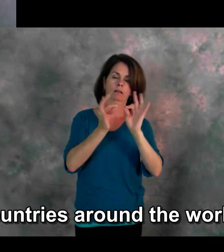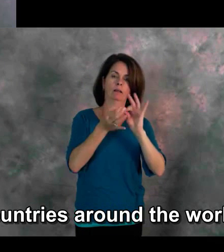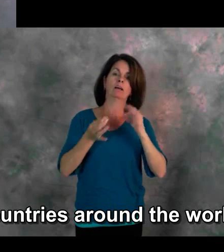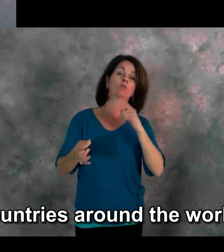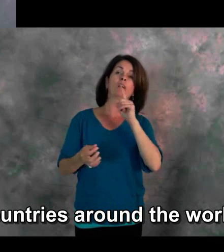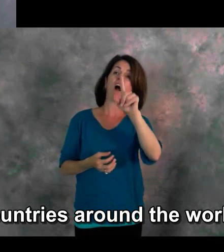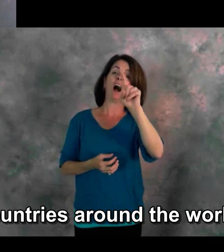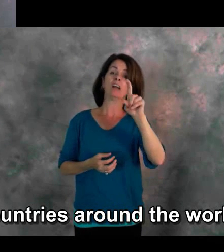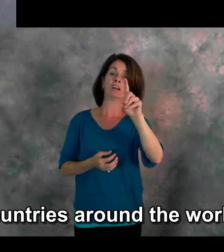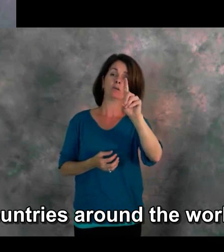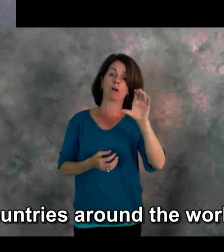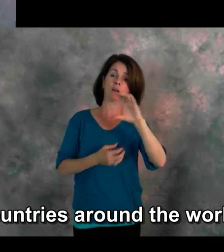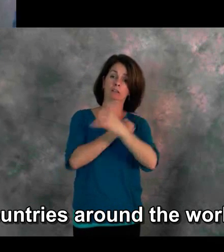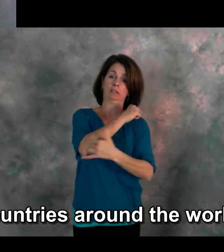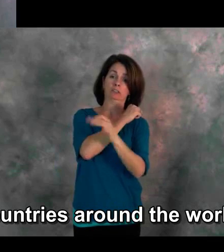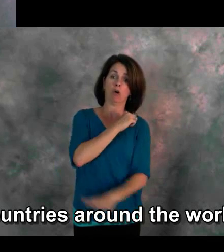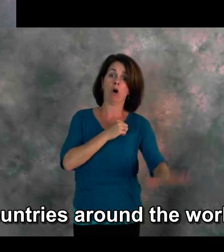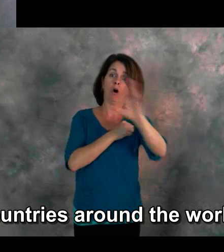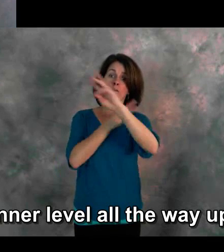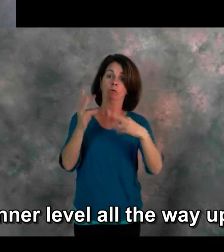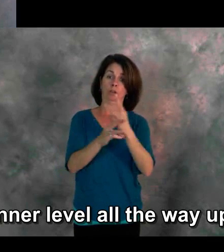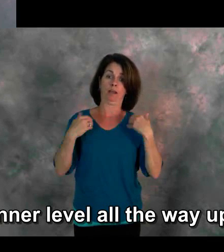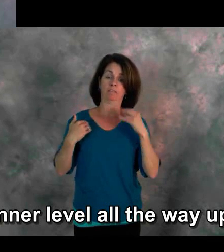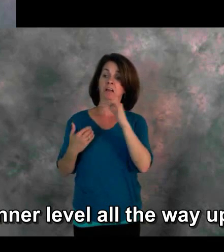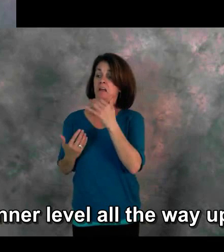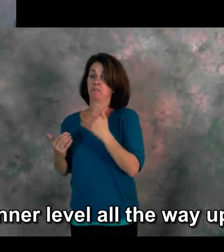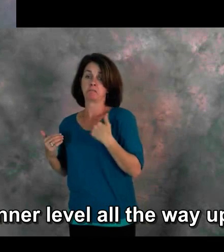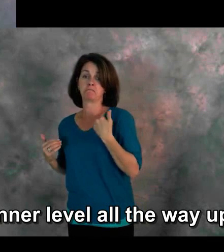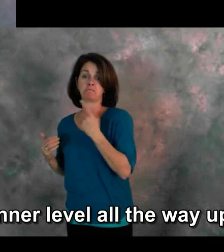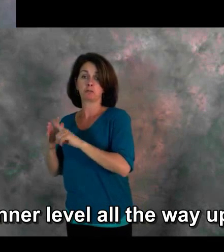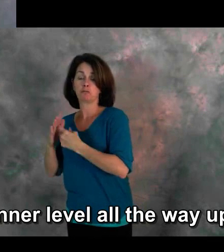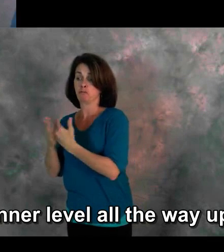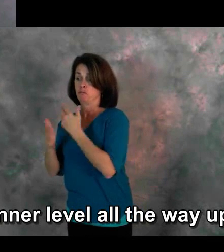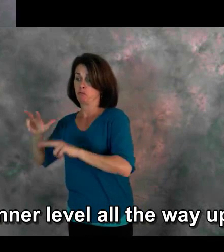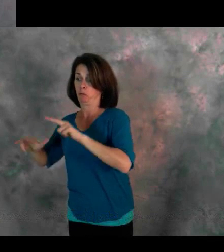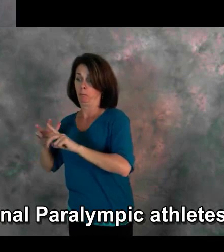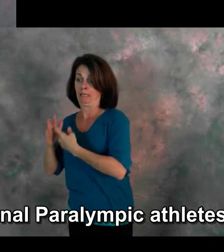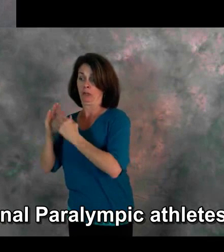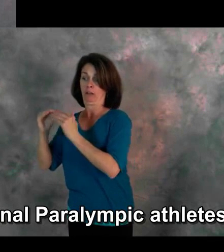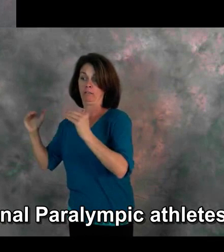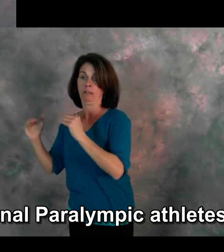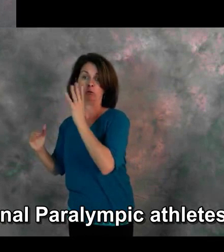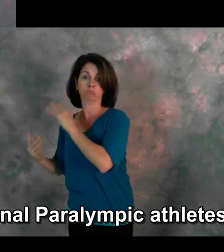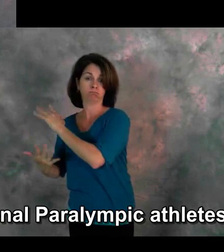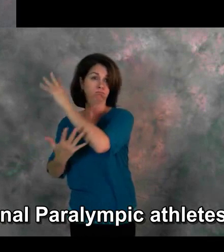100 countries around the world, from the recreational beginner level all the way up to